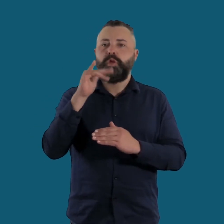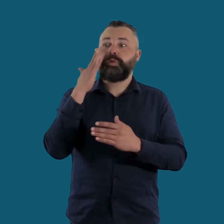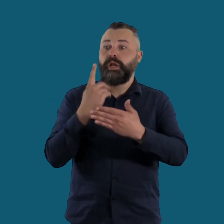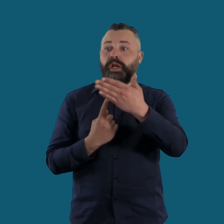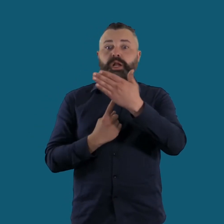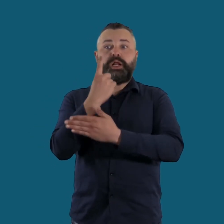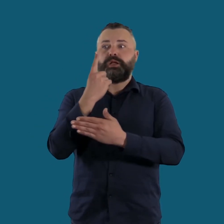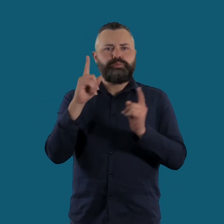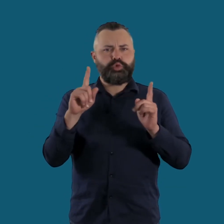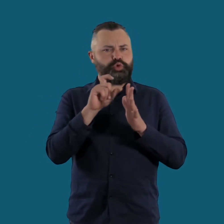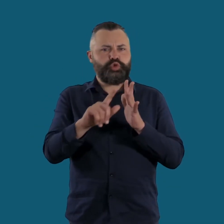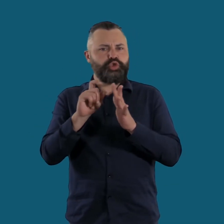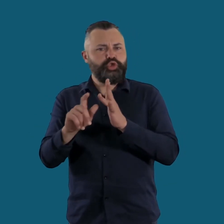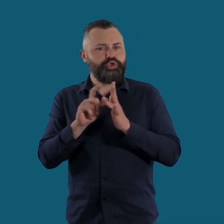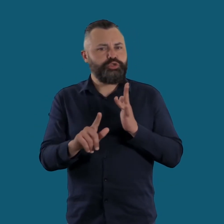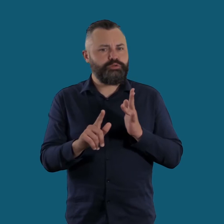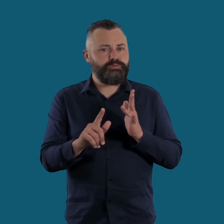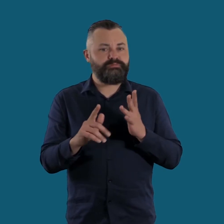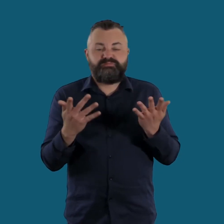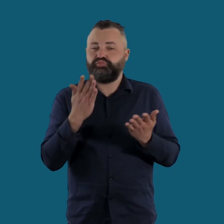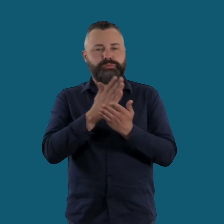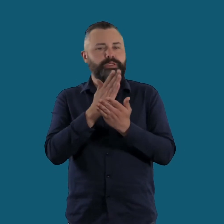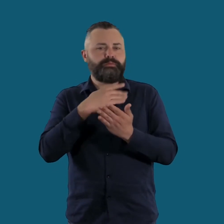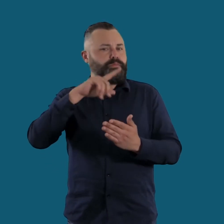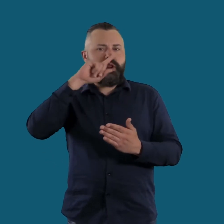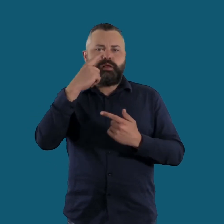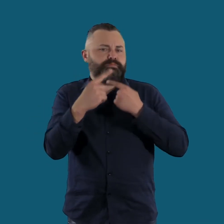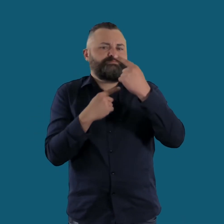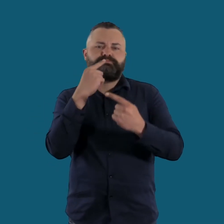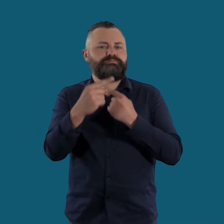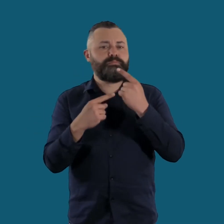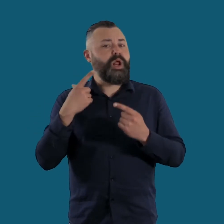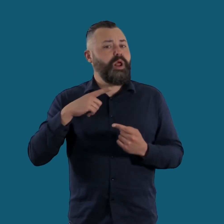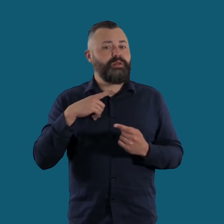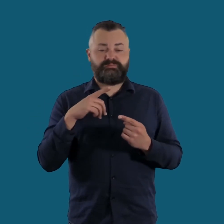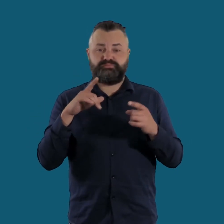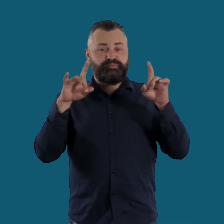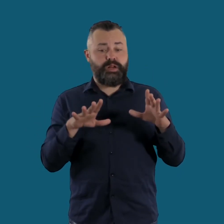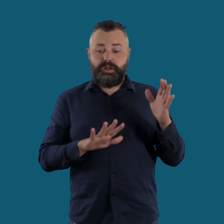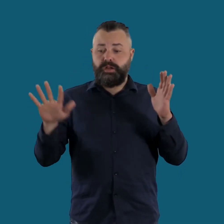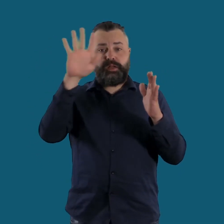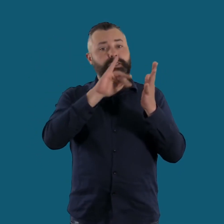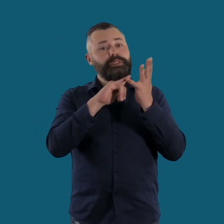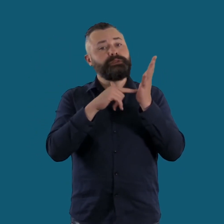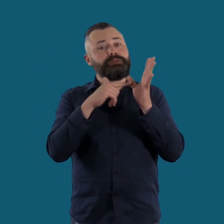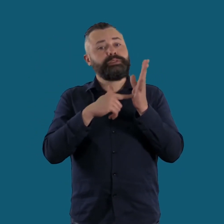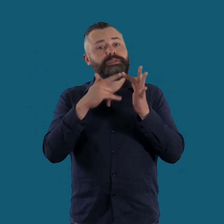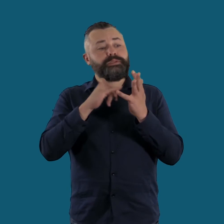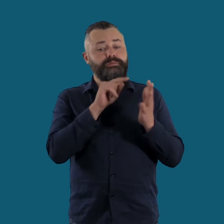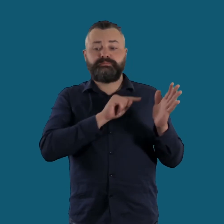It's worth noting that emergency services in each state have their own process in monitoring and warning for storms and floods. They are different